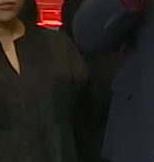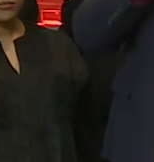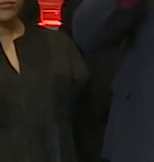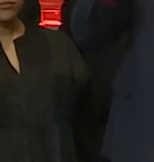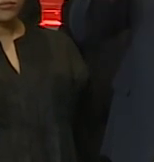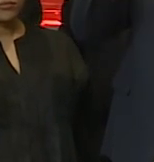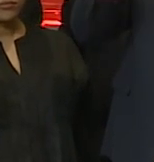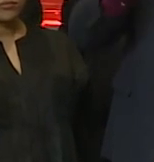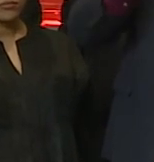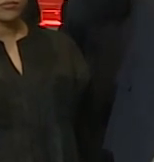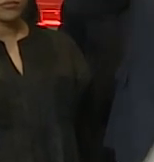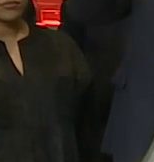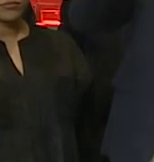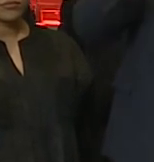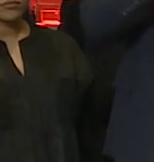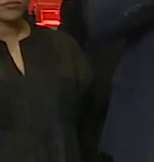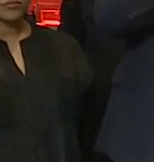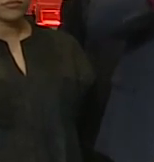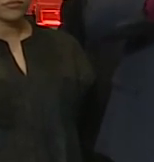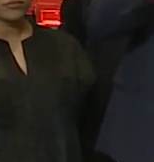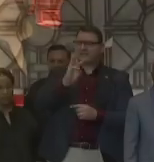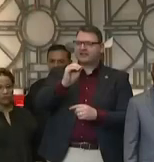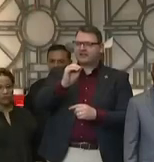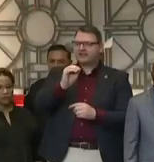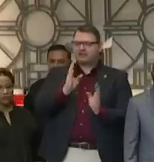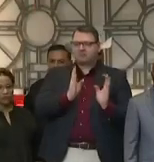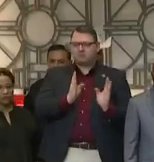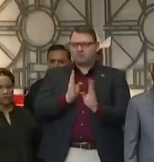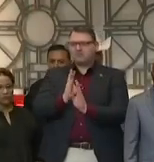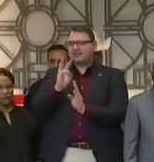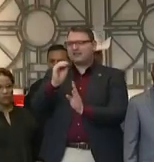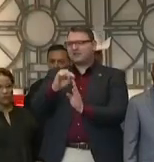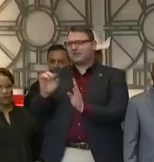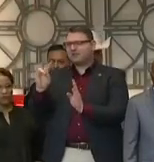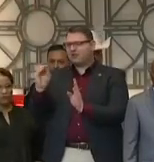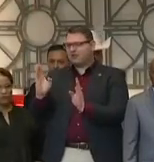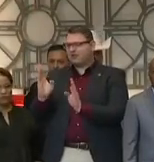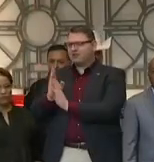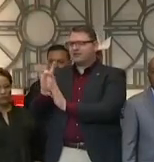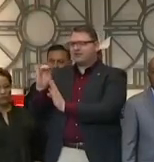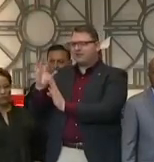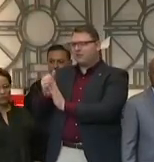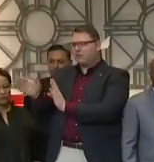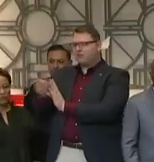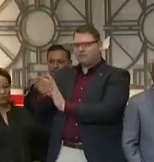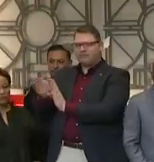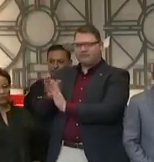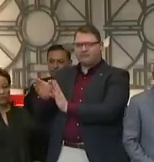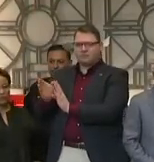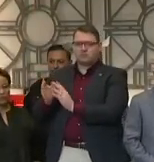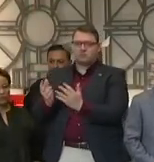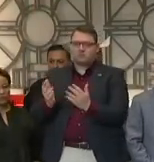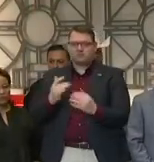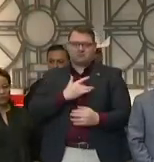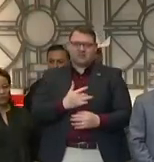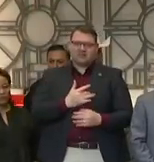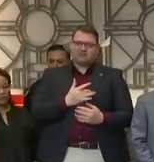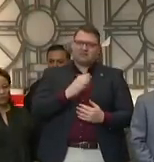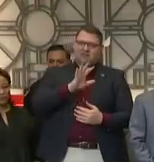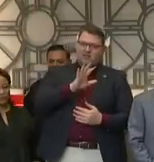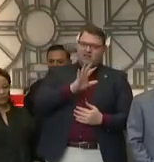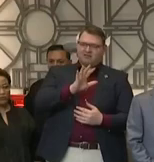decade of life, 50 to 60, 60 to 70, 78 or above, it's 5, 8, 10, as much as